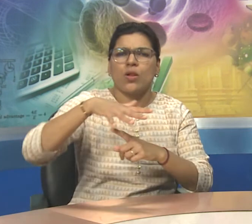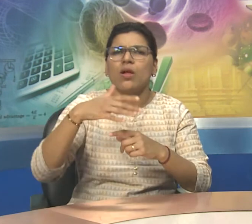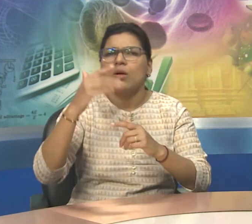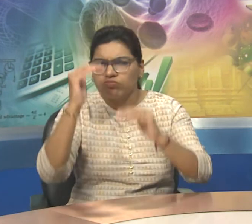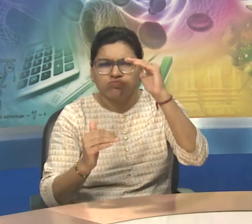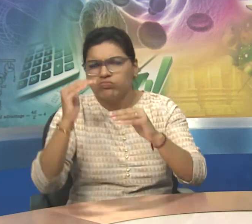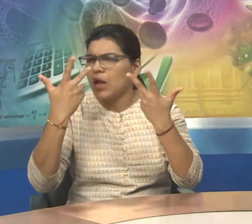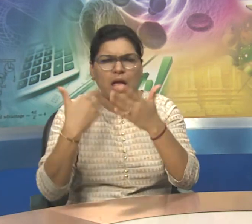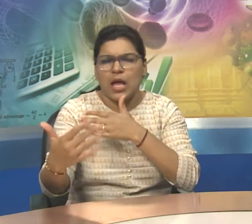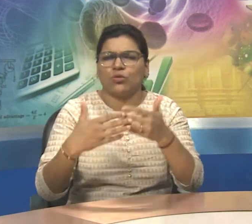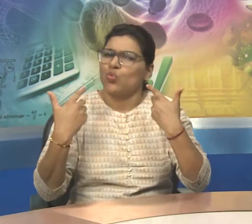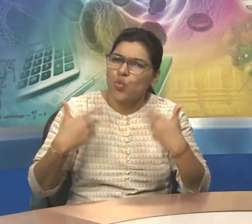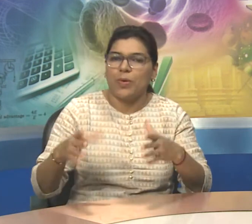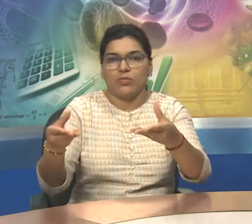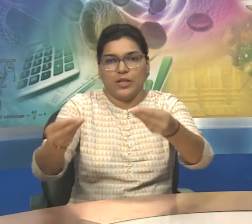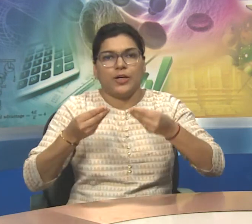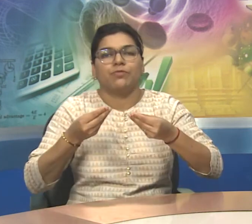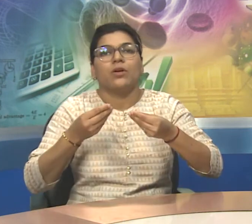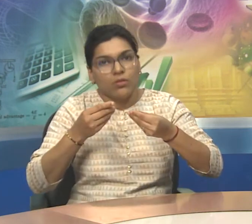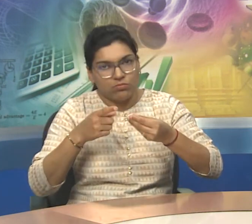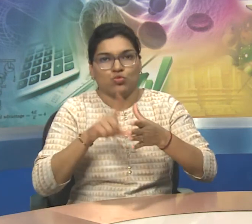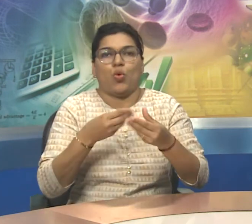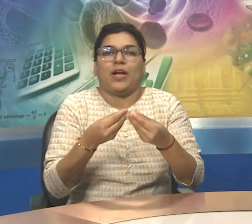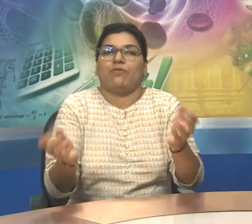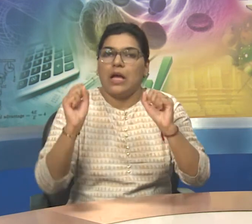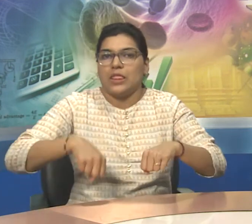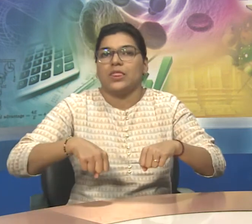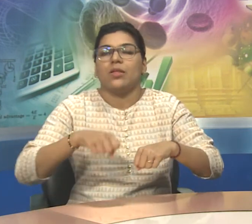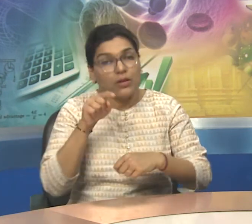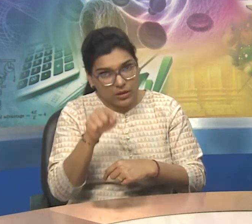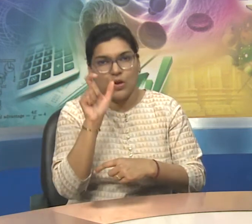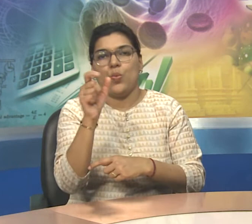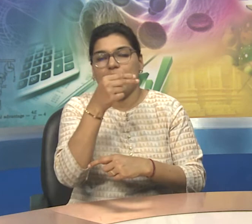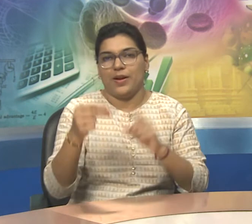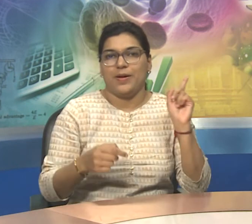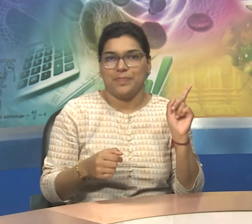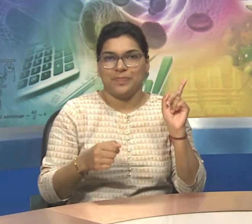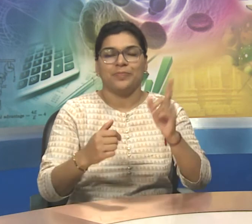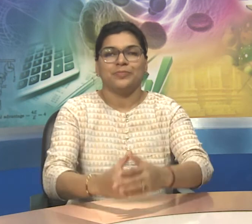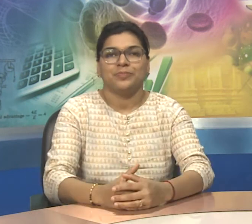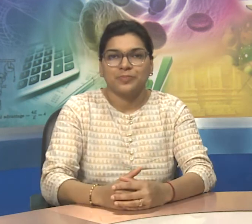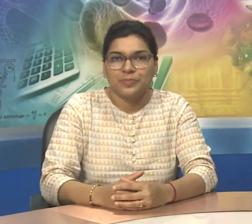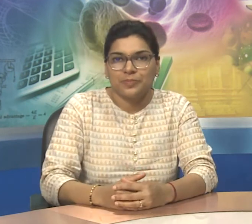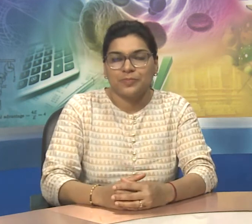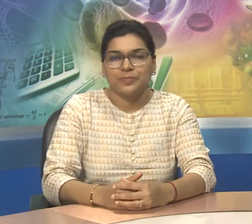is called discrimination. Merit is the person who successfully passed